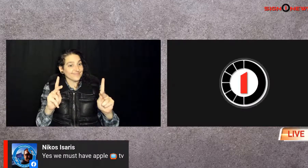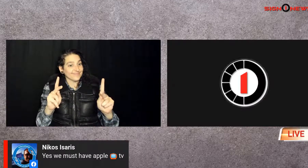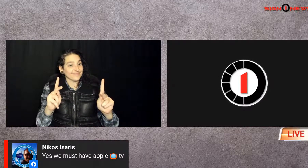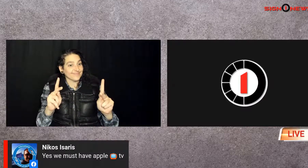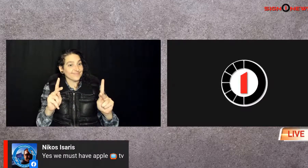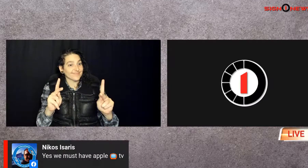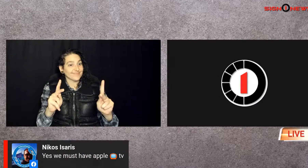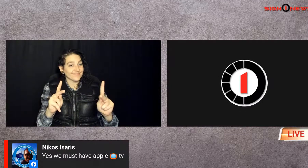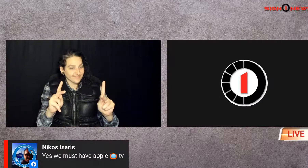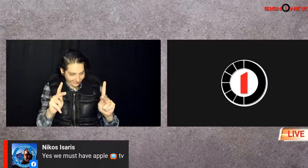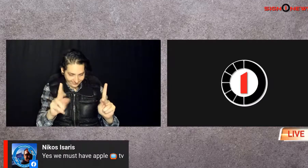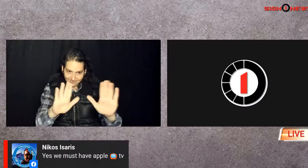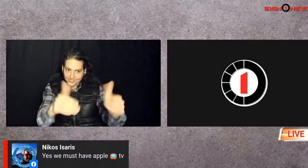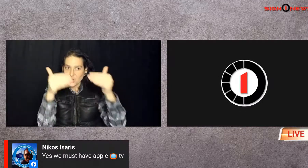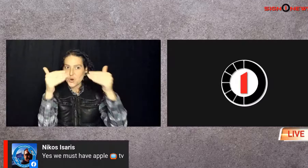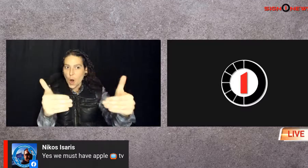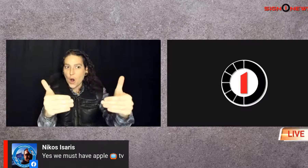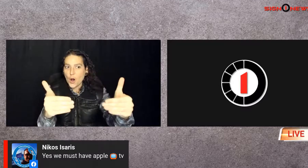Okay.